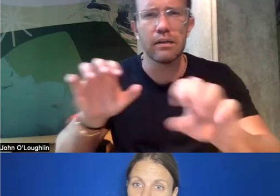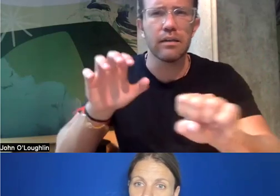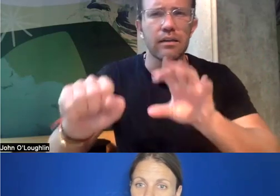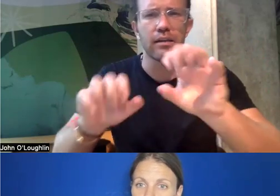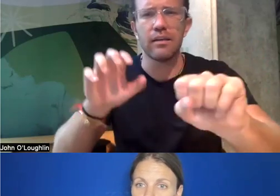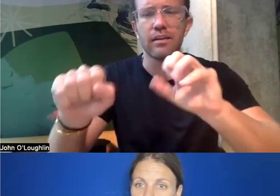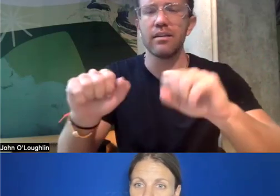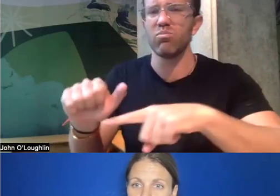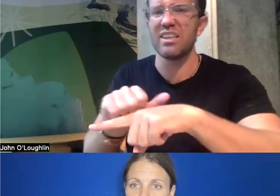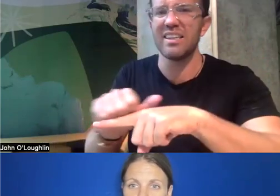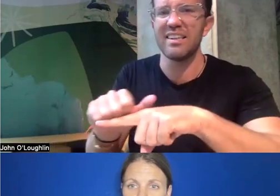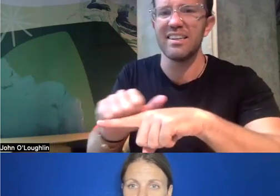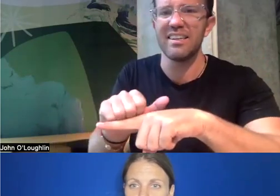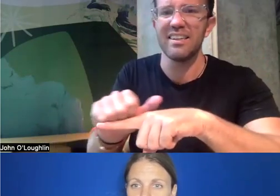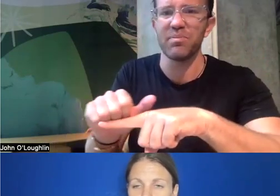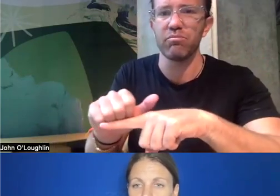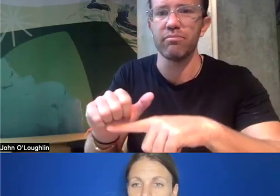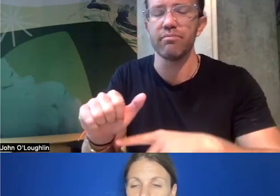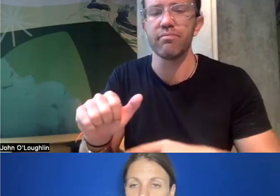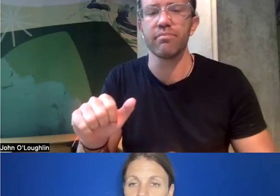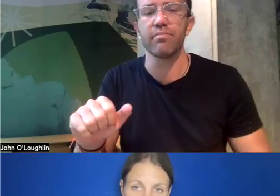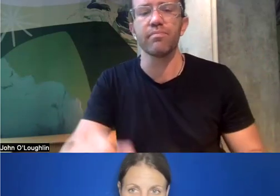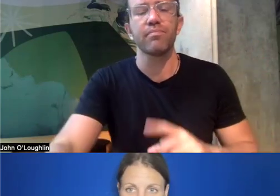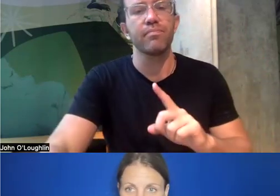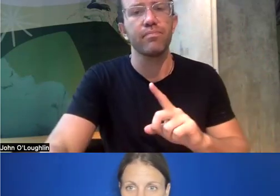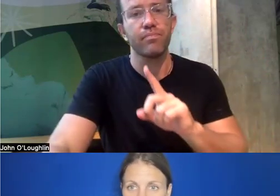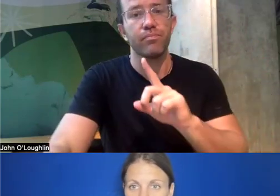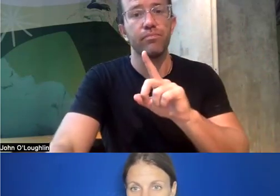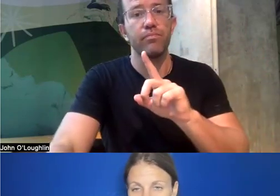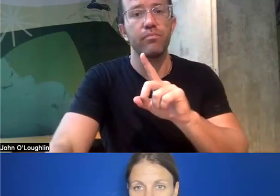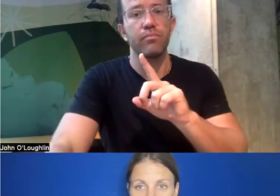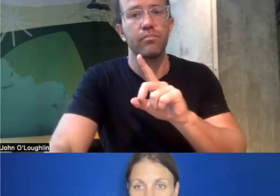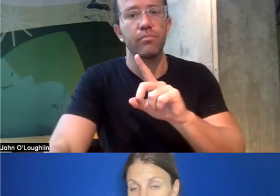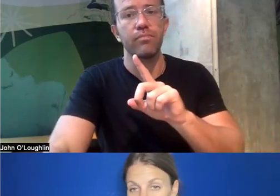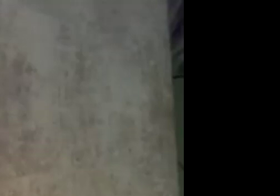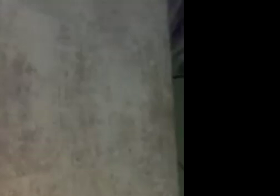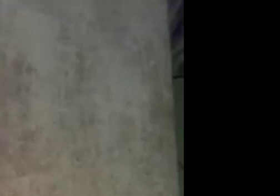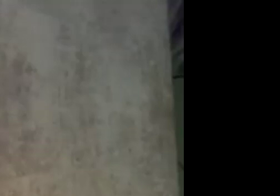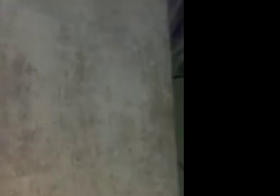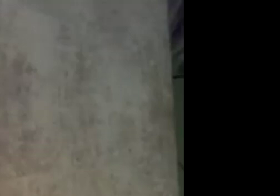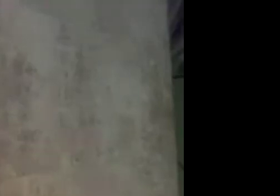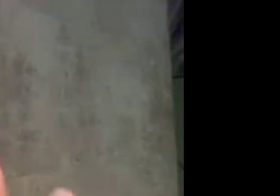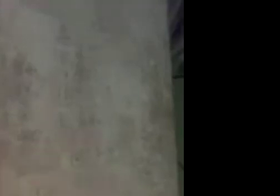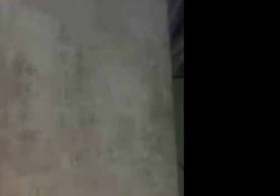I will be fingerspelling, and then you guys will need to be catching those fingerspelled words.